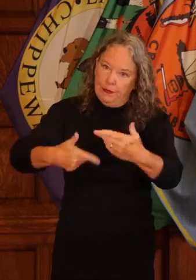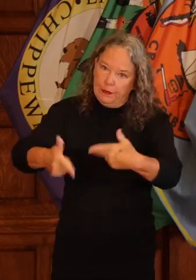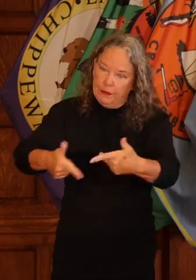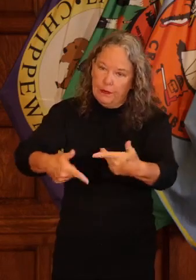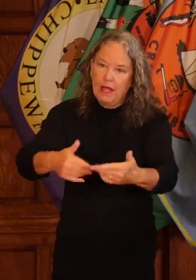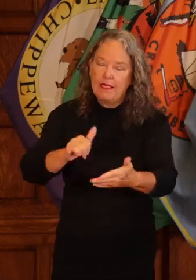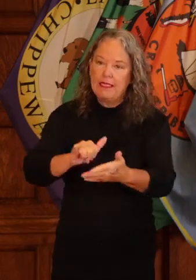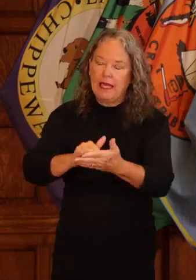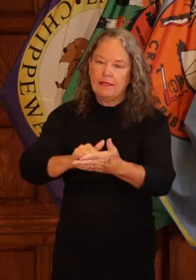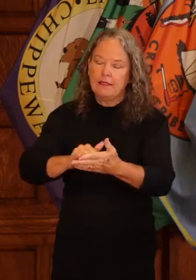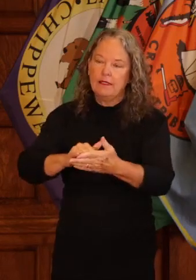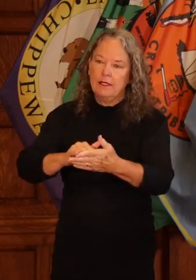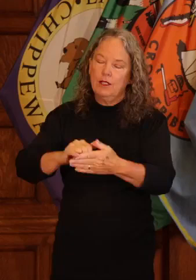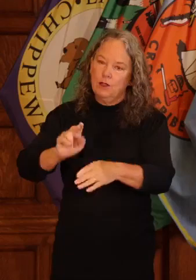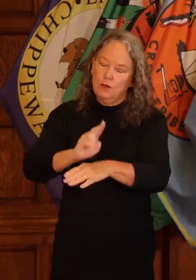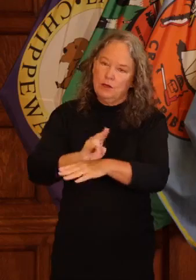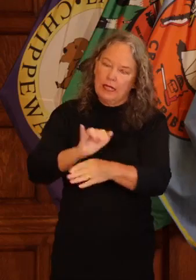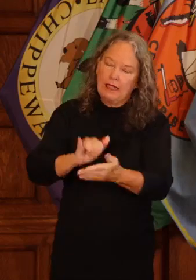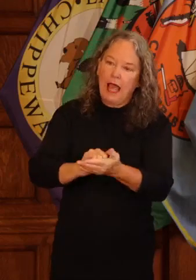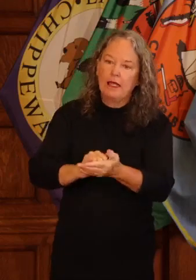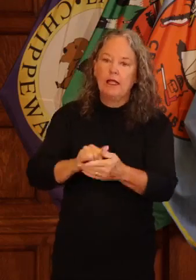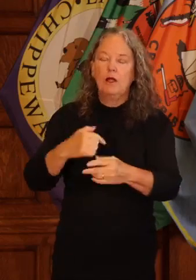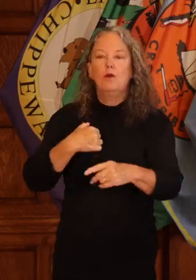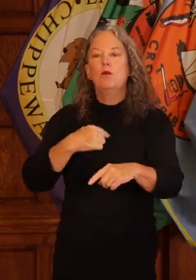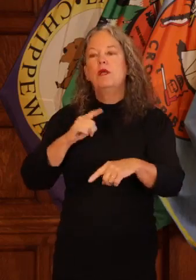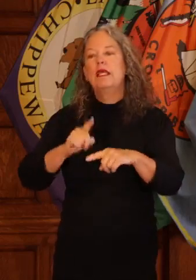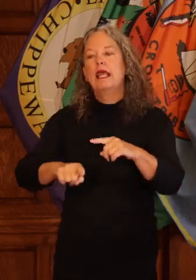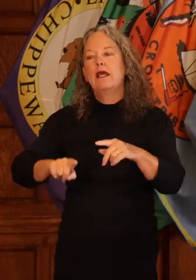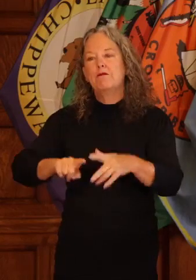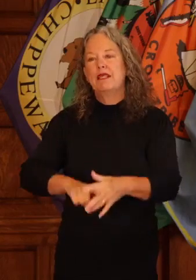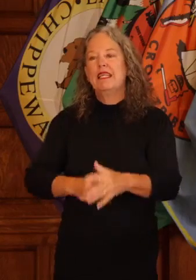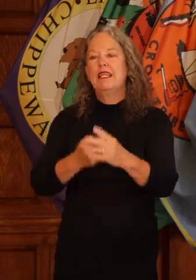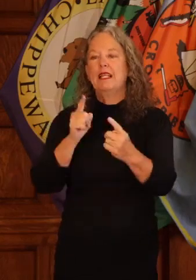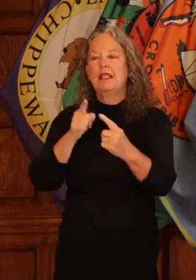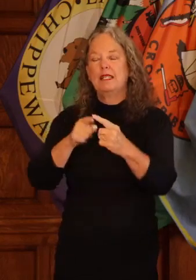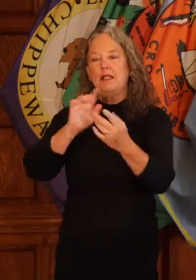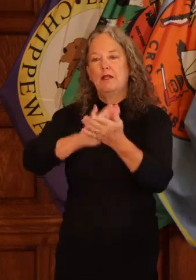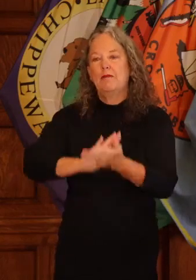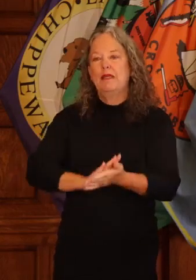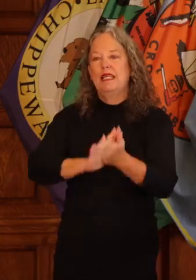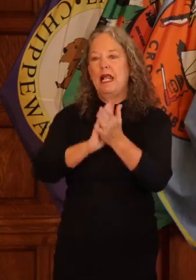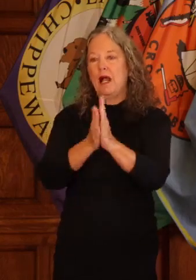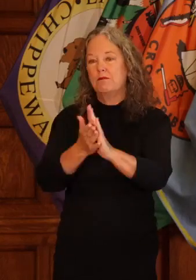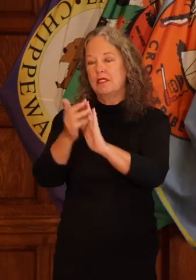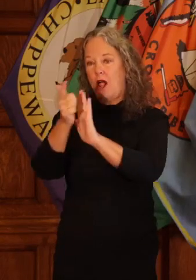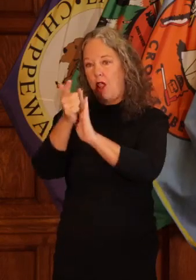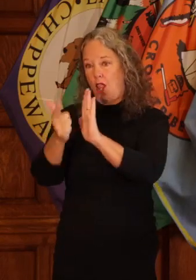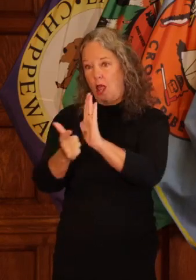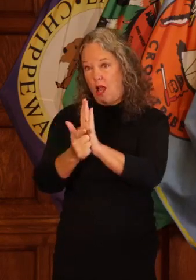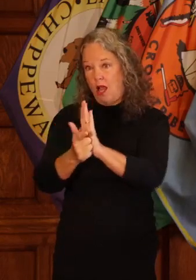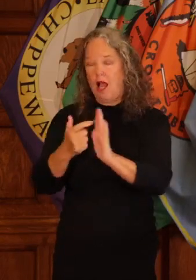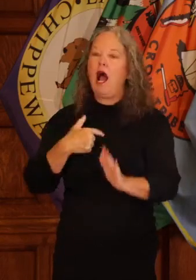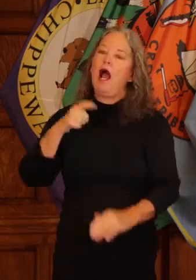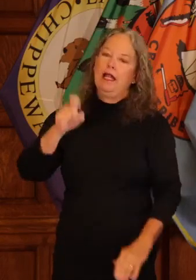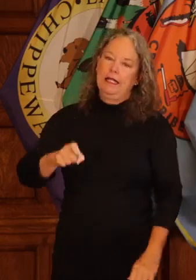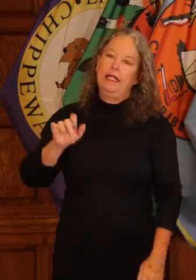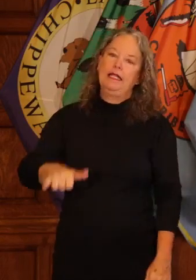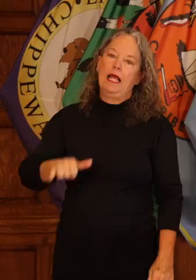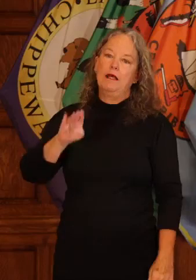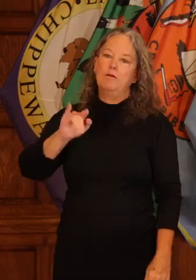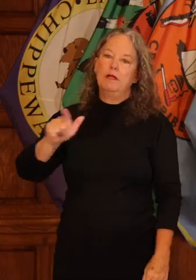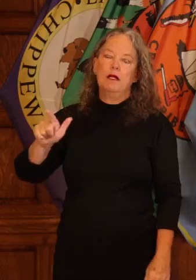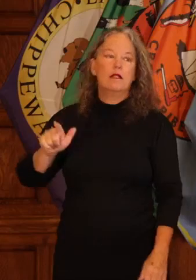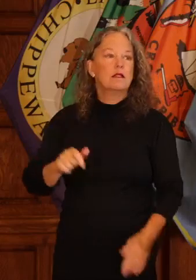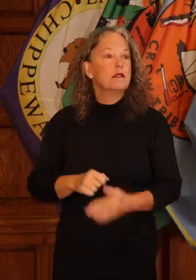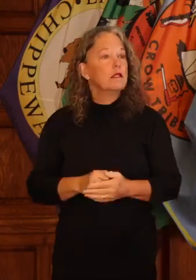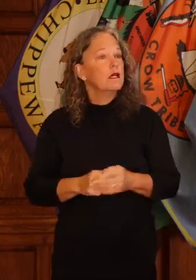implementation, but we can't really begin the implementation until it becomes law. So I need to get the bill. Yes. As far as